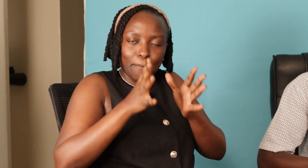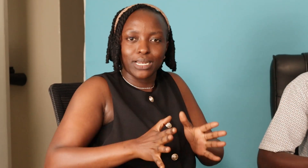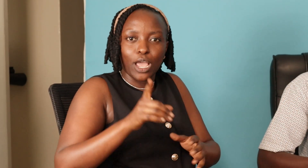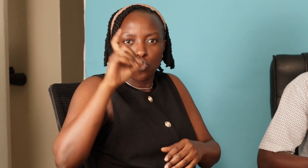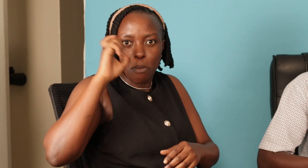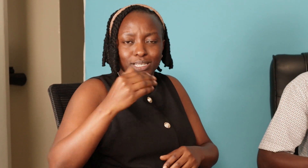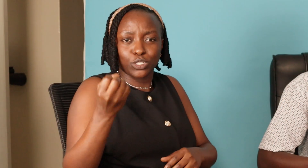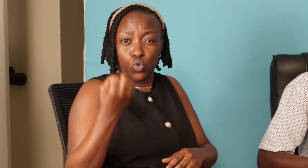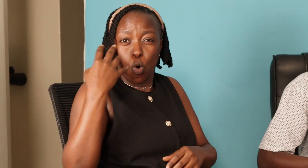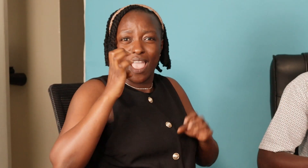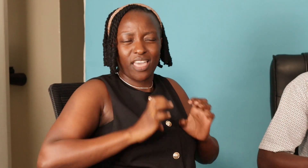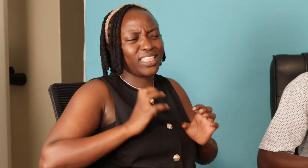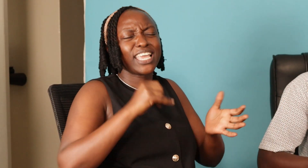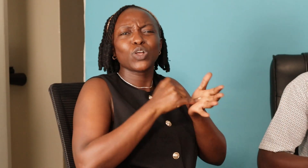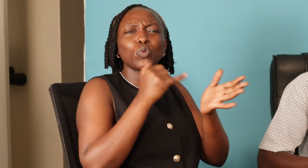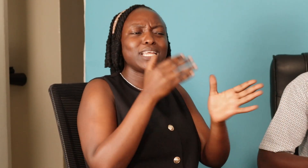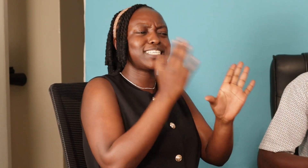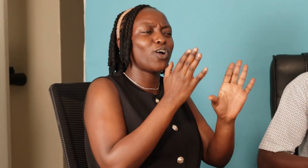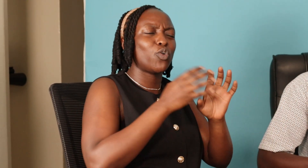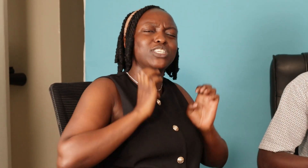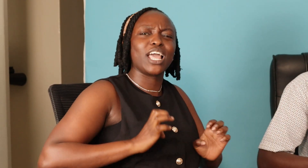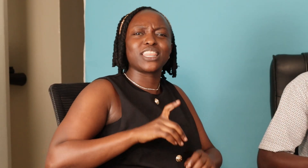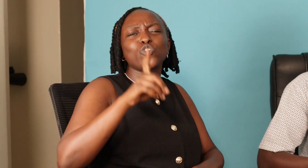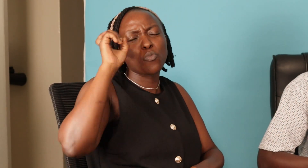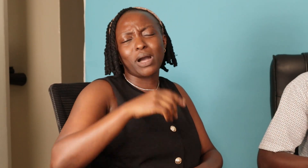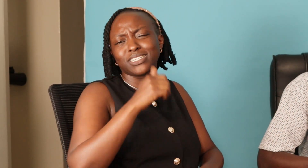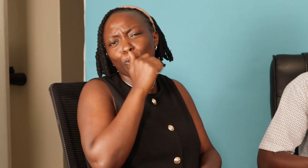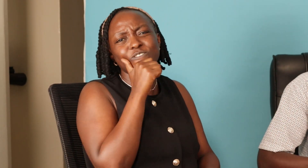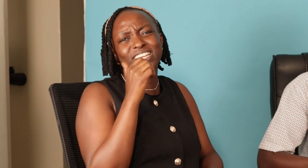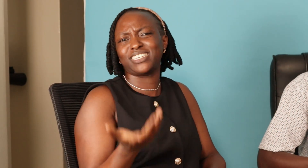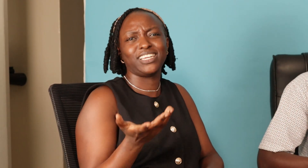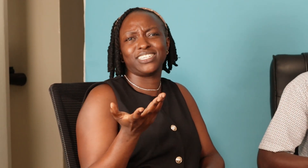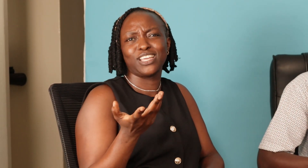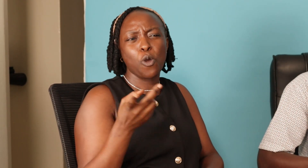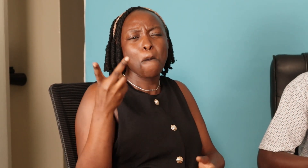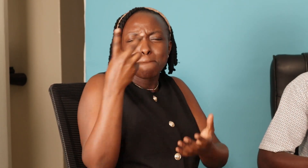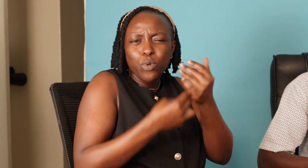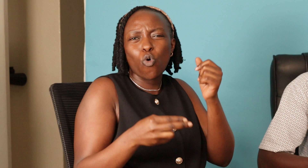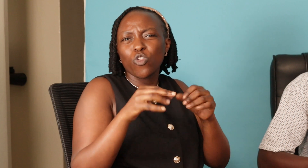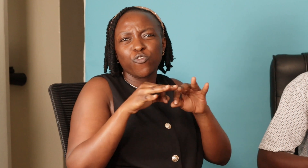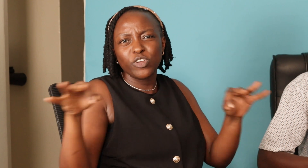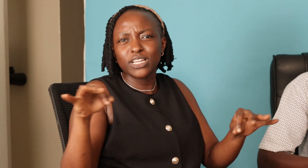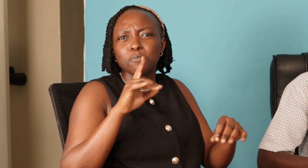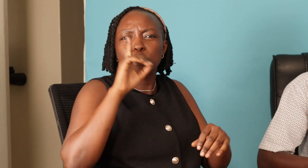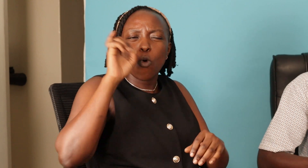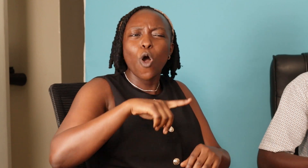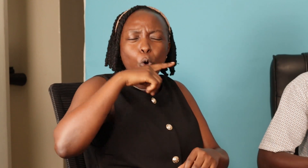deaf community. So as an interpreter, you must know the ethics, both in psychology and sign language interpretation. We